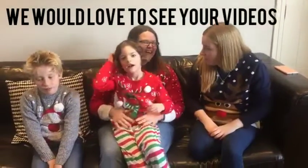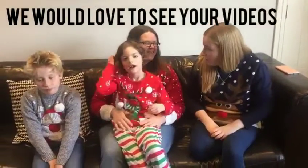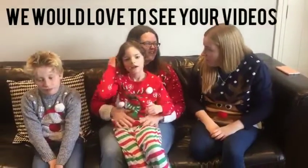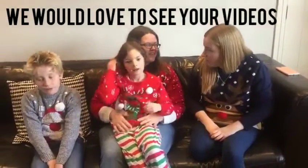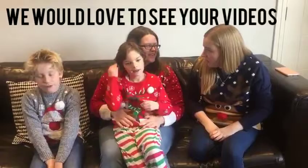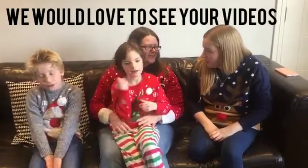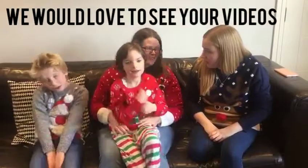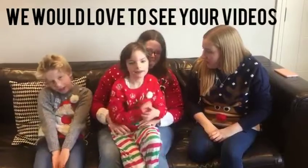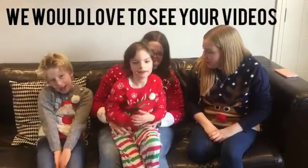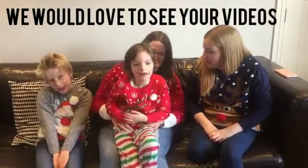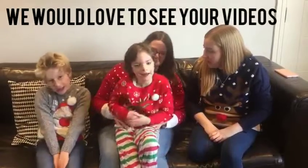Yes,